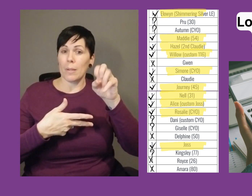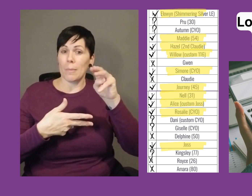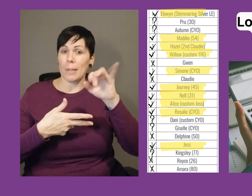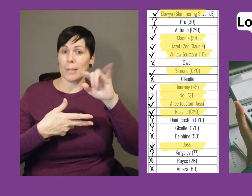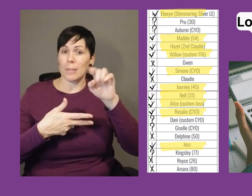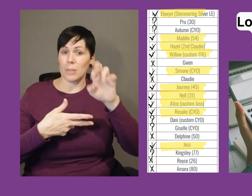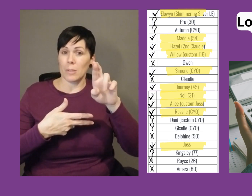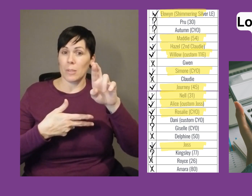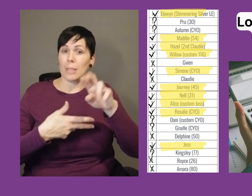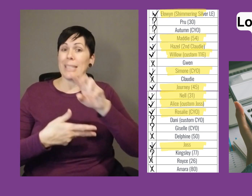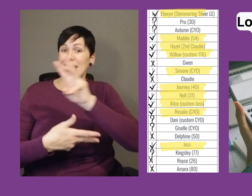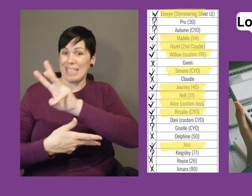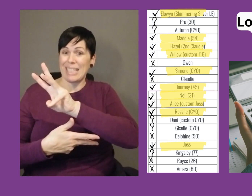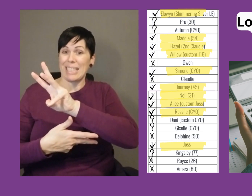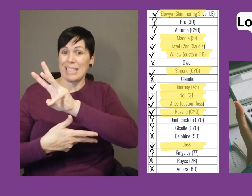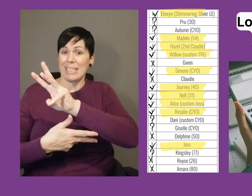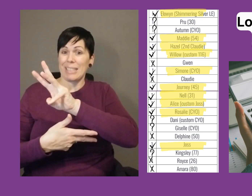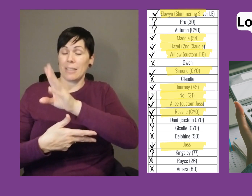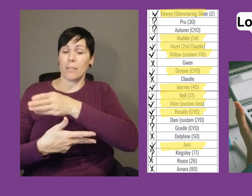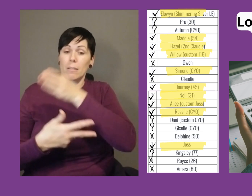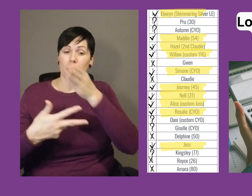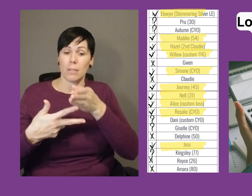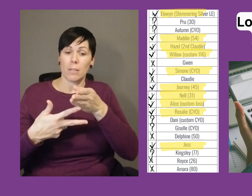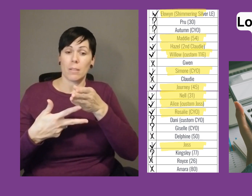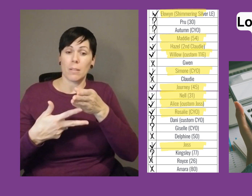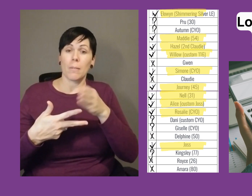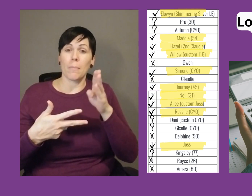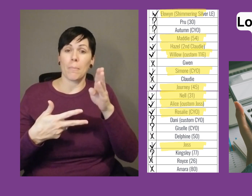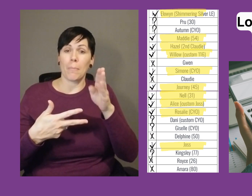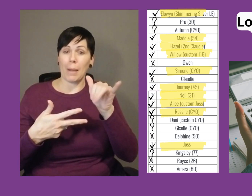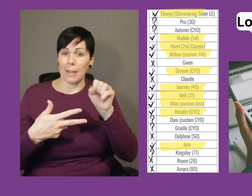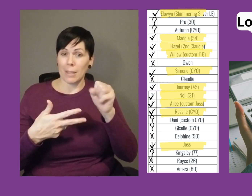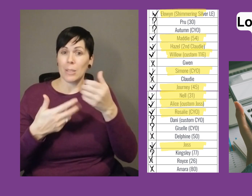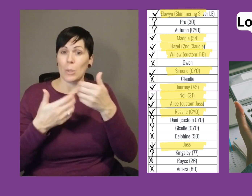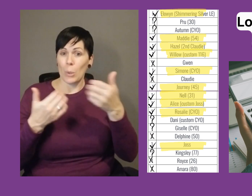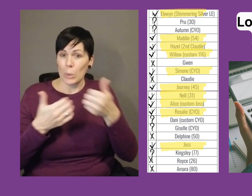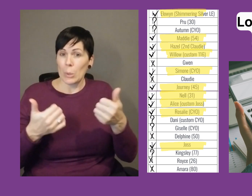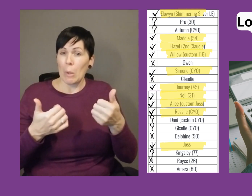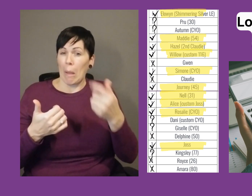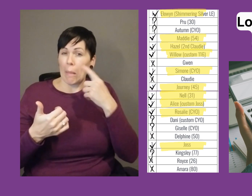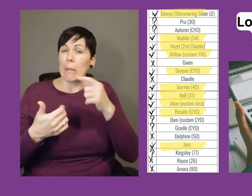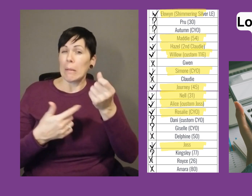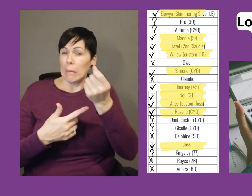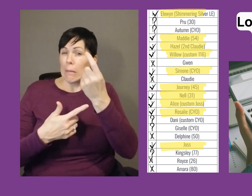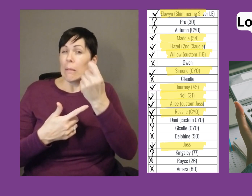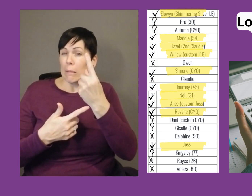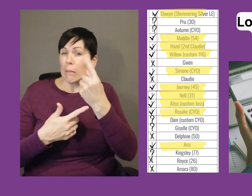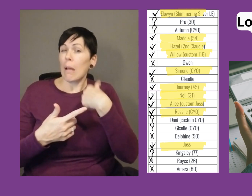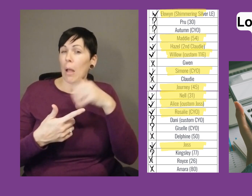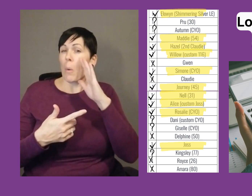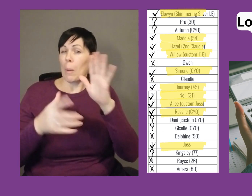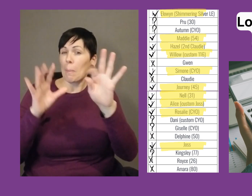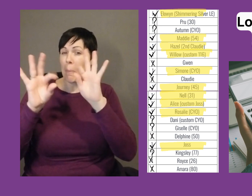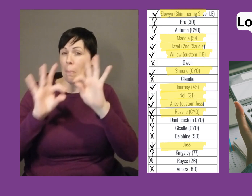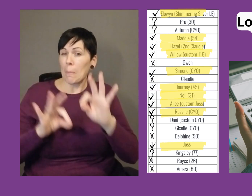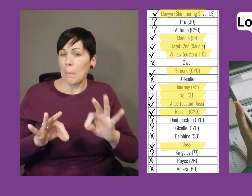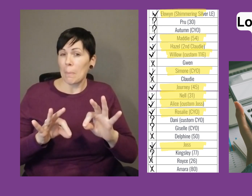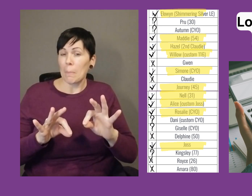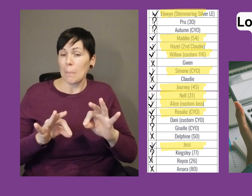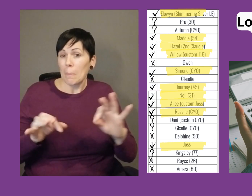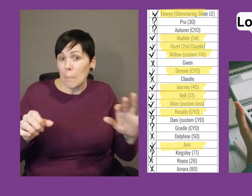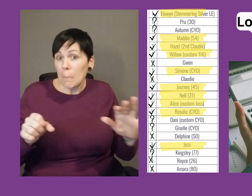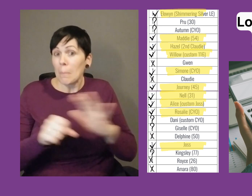11. Definitely the bias sorter helps, but I don't think it adequately captured who I would actually pick as my full top